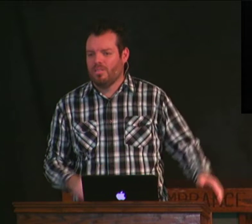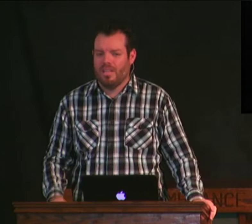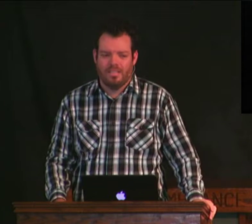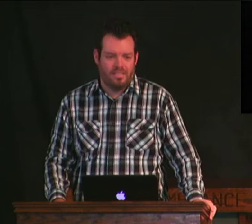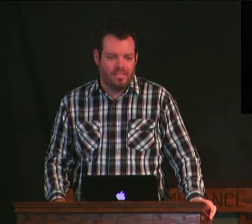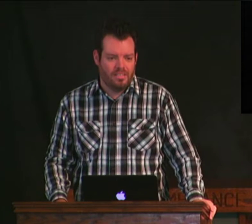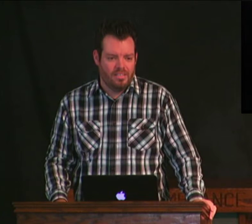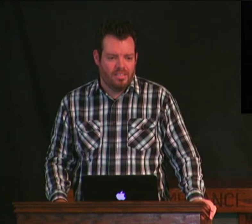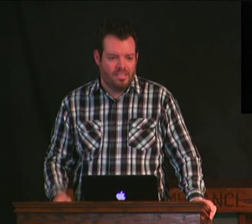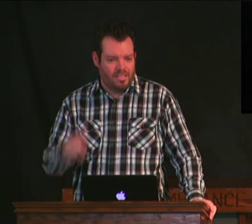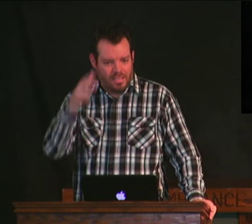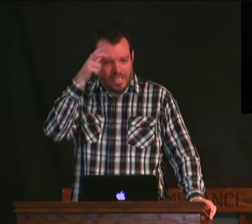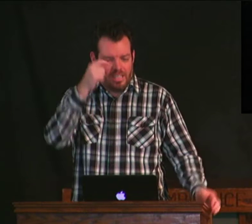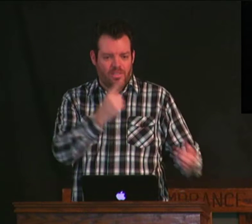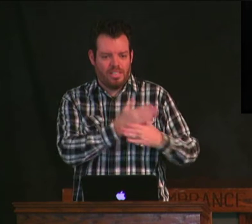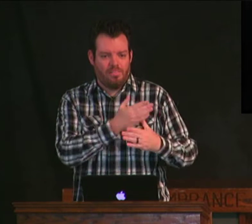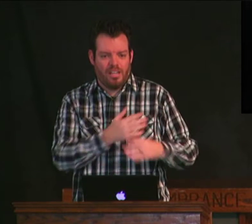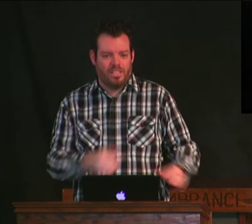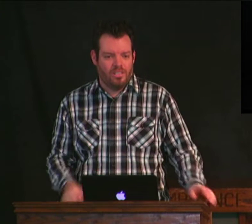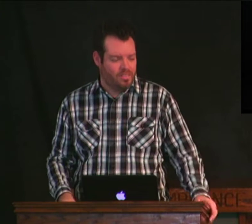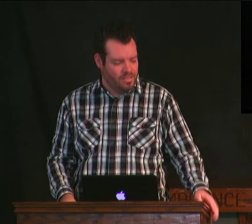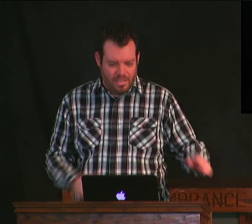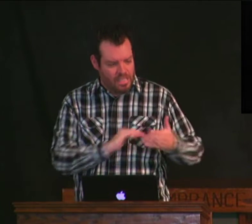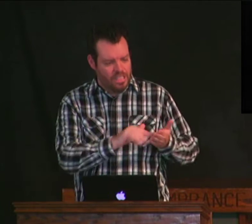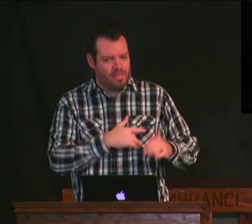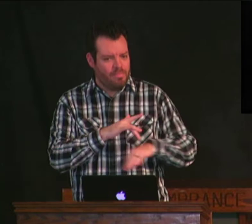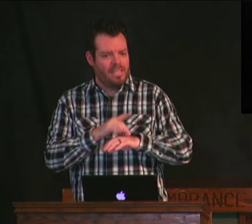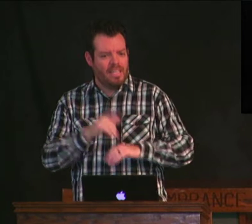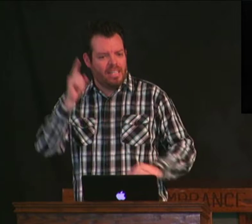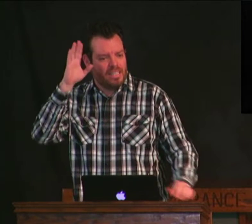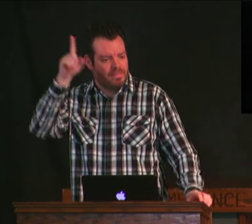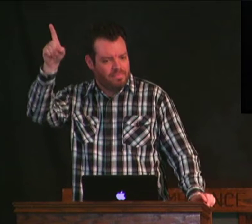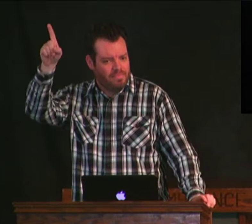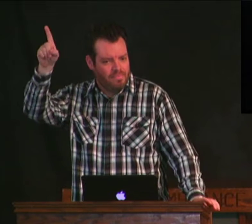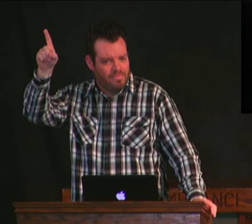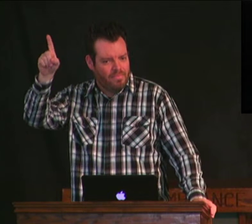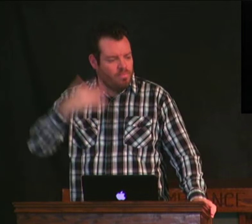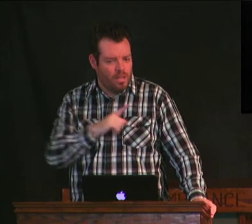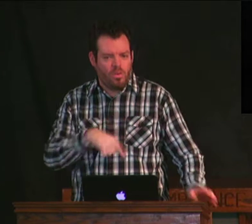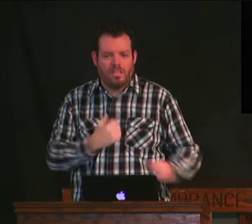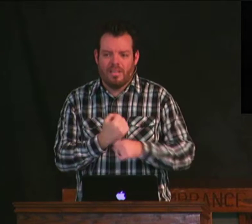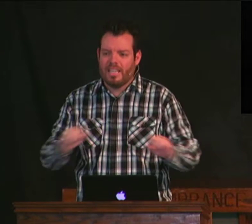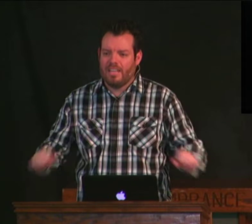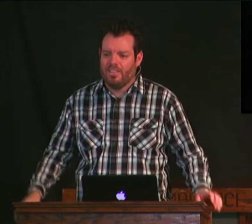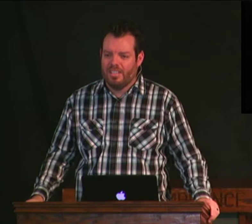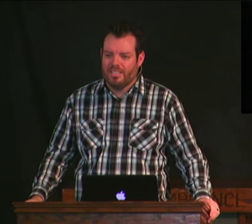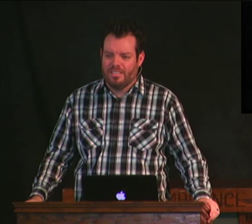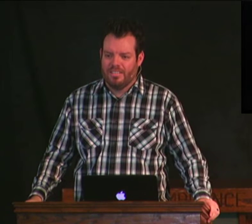away. Satan tries to bother you. Excuse me, I'm meditating on him, my Lord and my Savior.